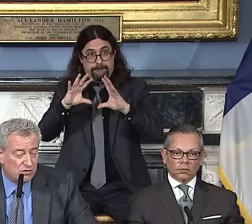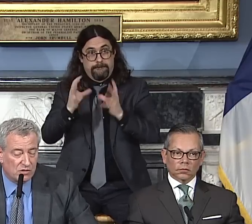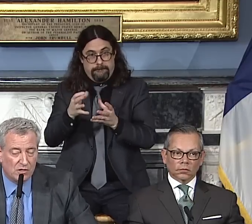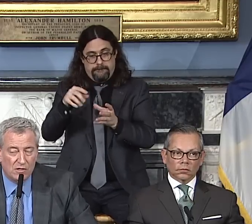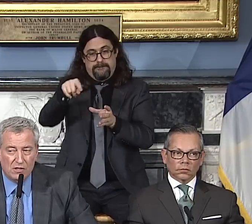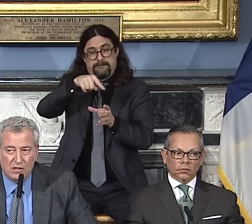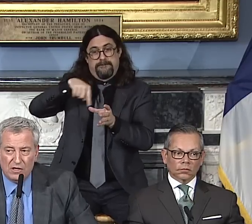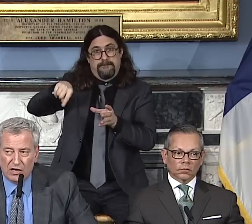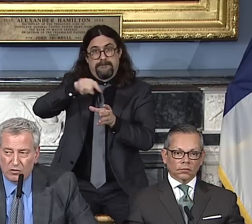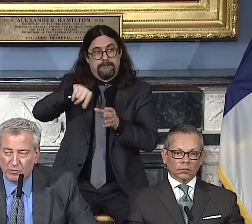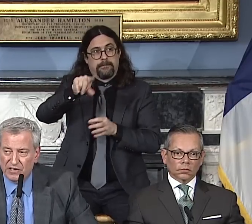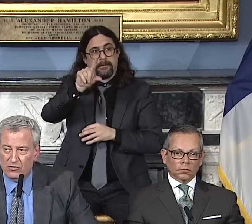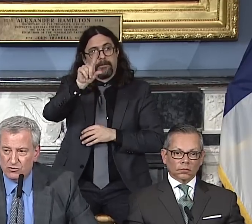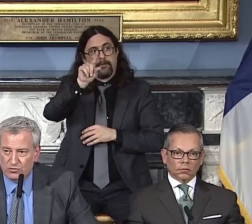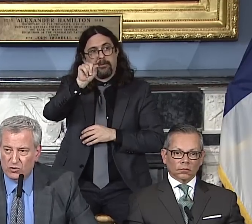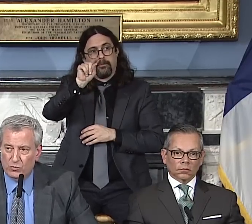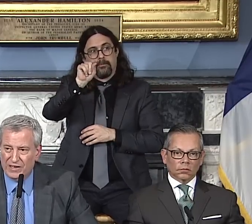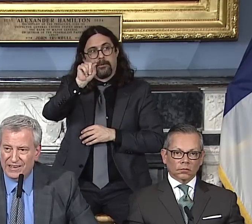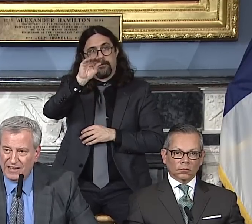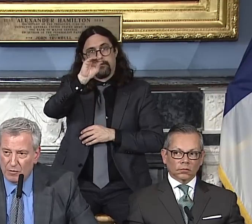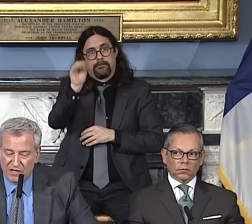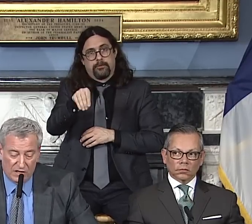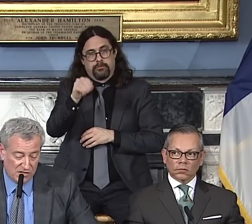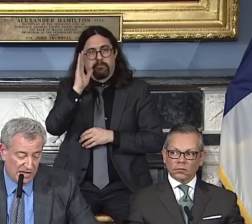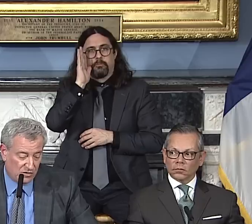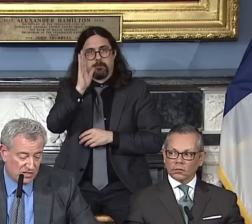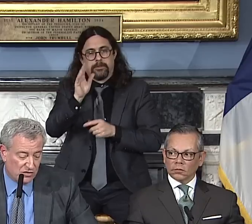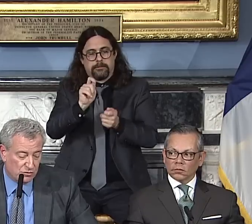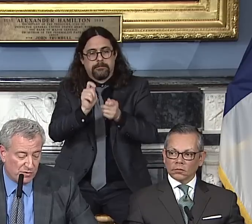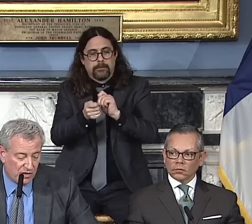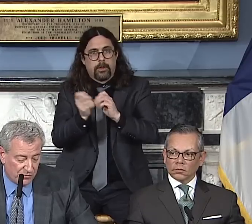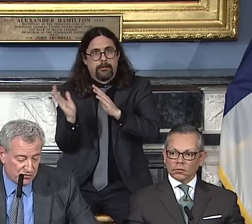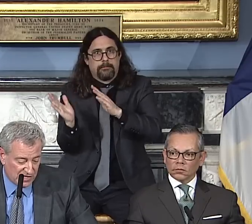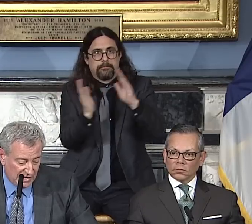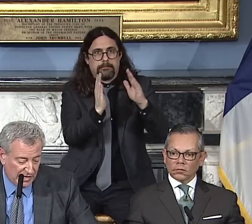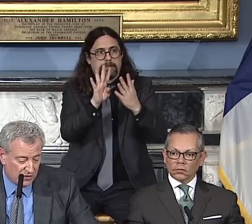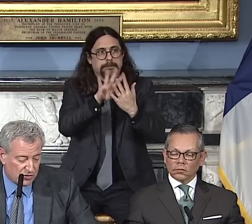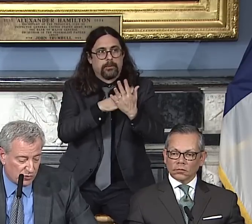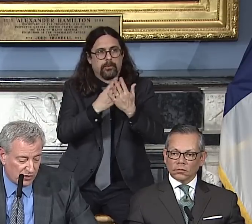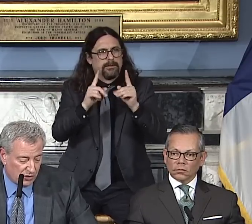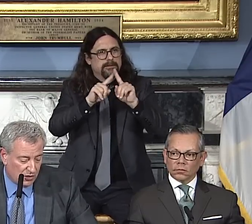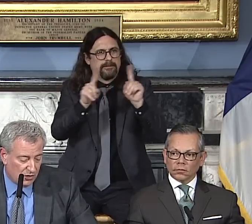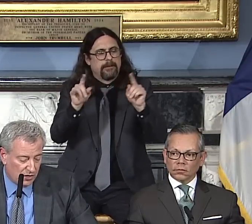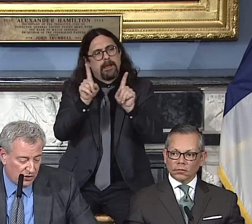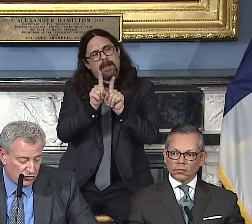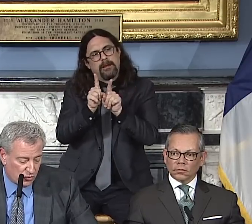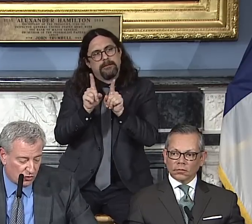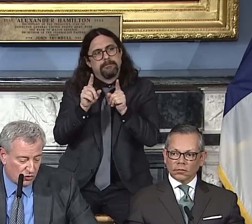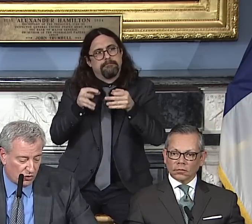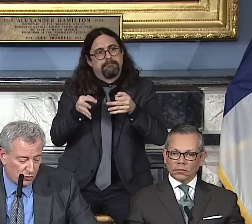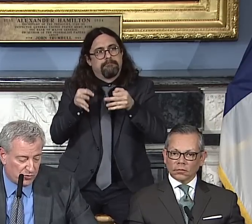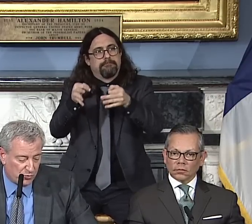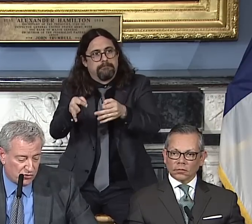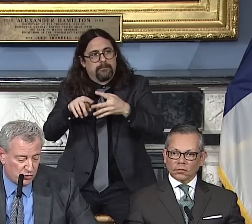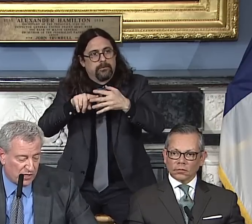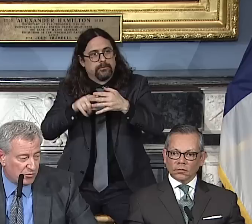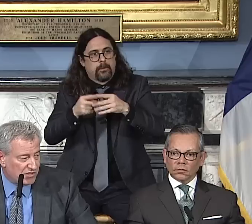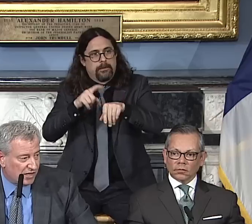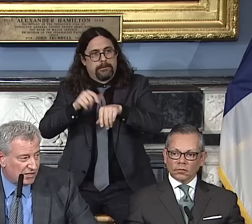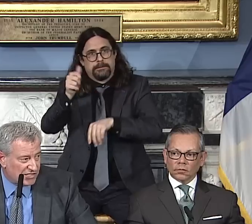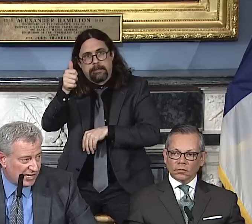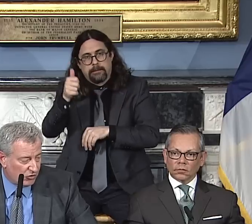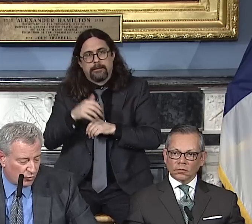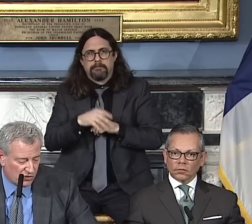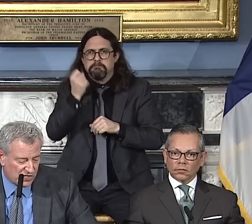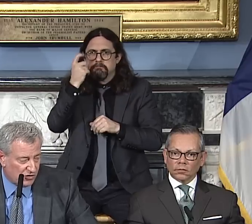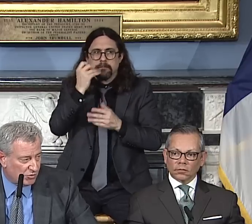our folks not only play a crucial role, but cannot be on staggered schedules, but others can. So we, in short order, hope to put